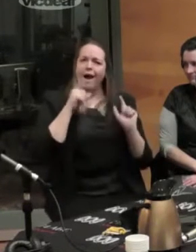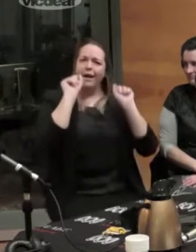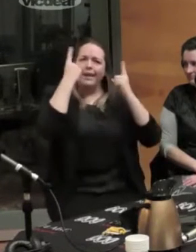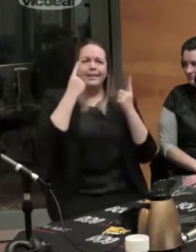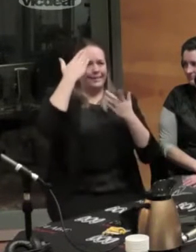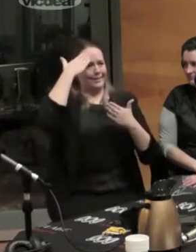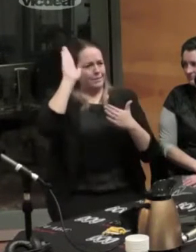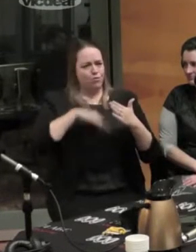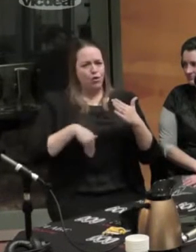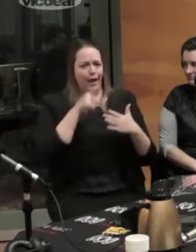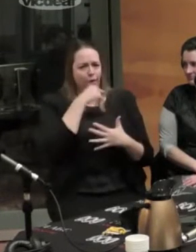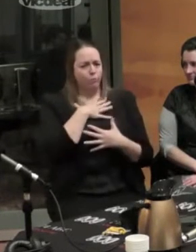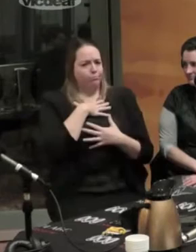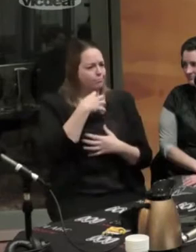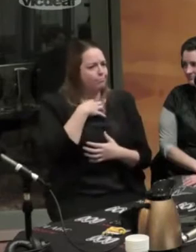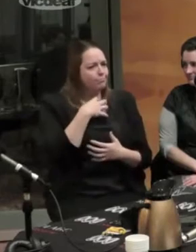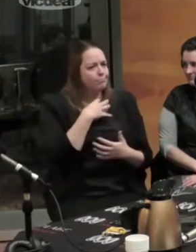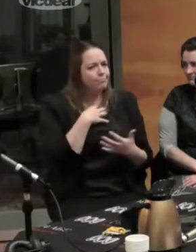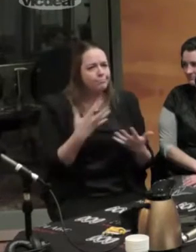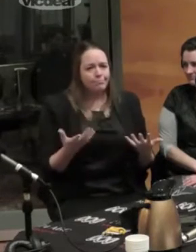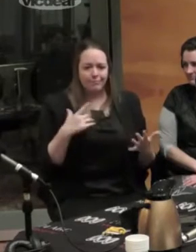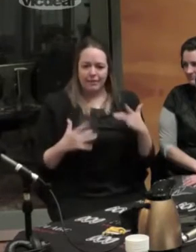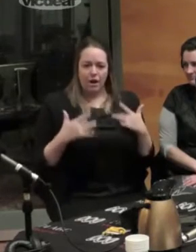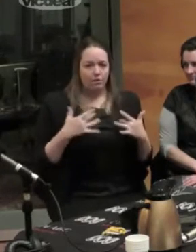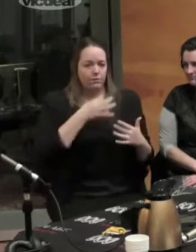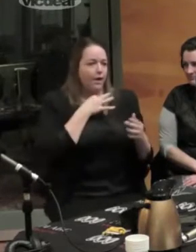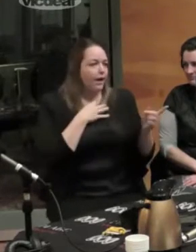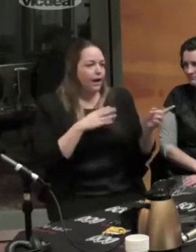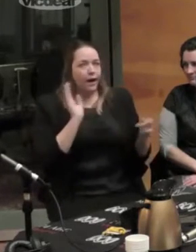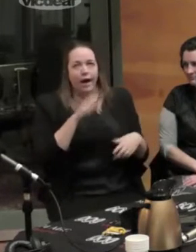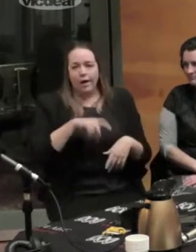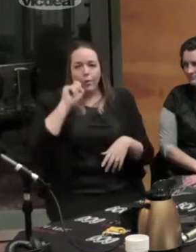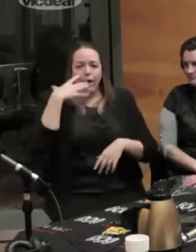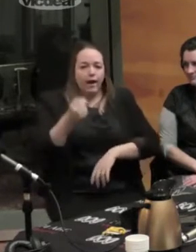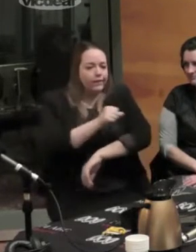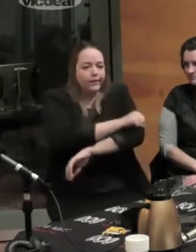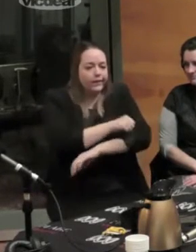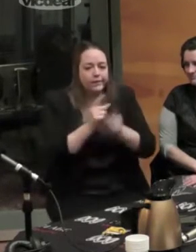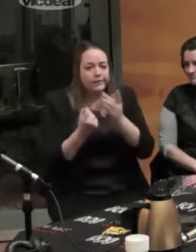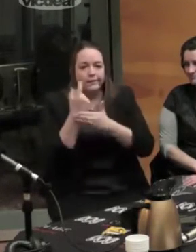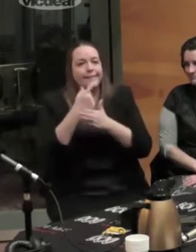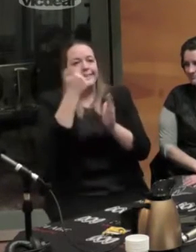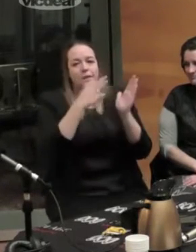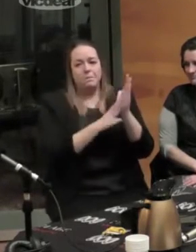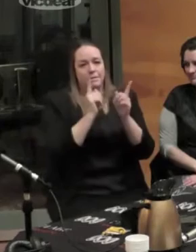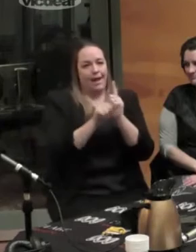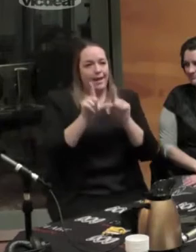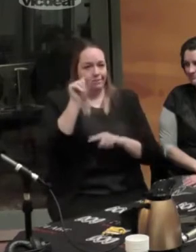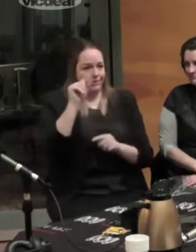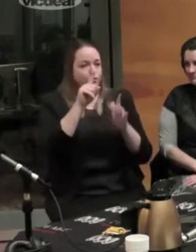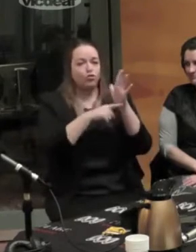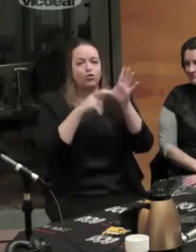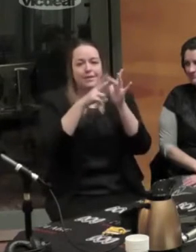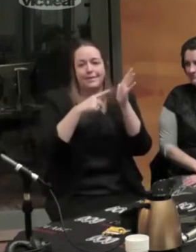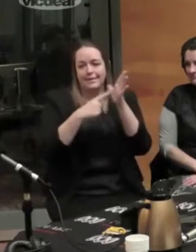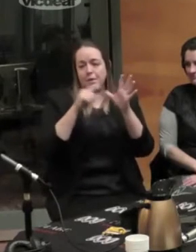of... You know, the fragility of living. Oh, there's going to be a grazed knee in there somewhere. 16 minutes past 11, Jacinta Parsons, my